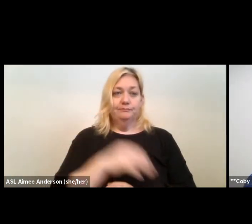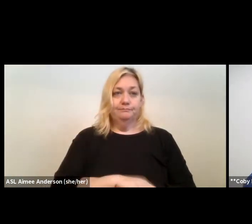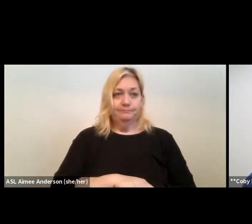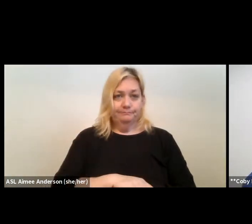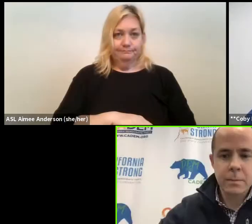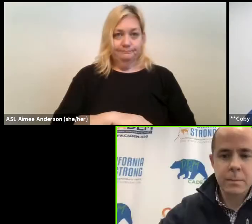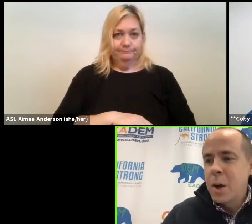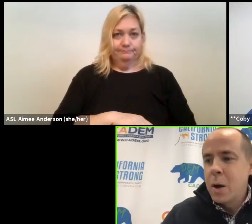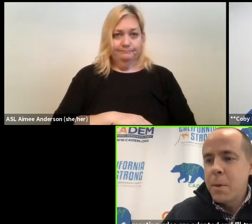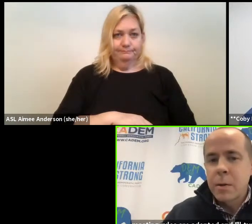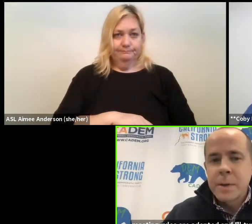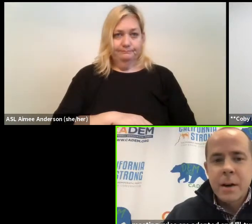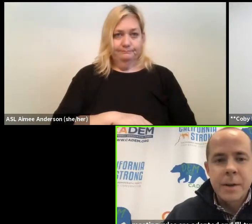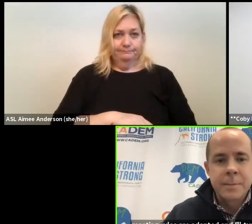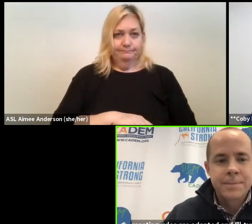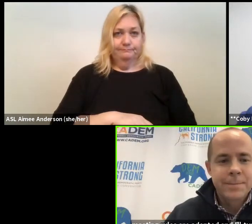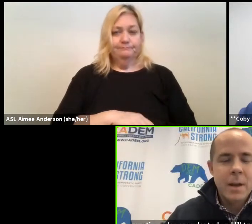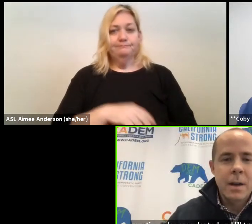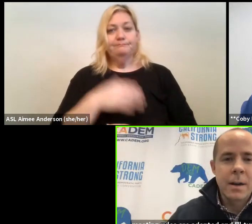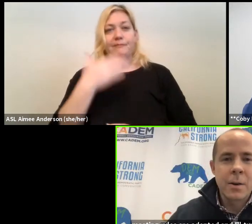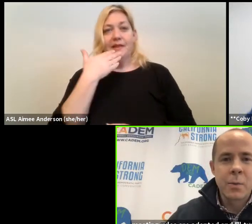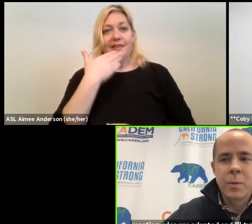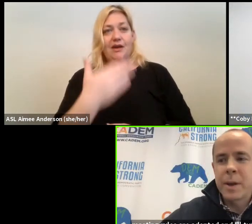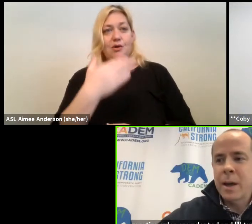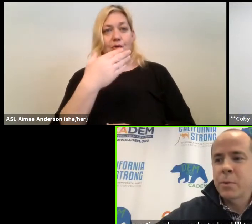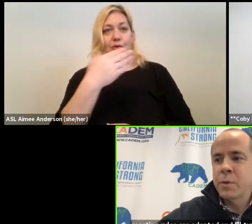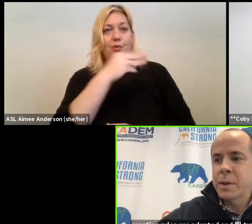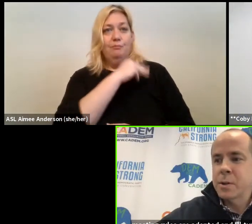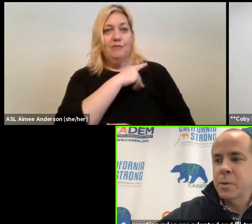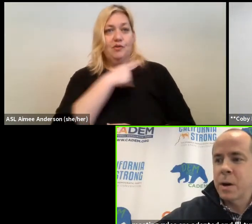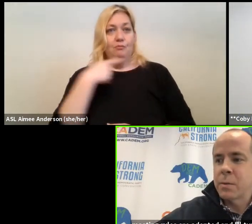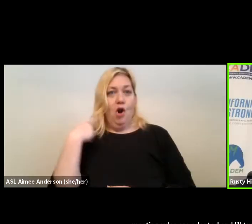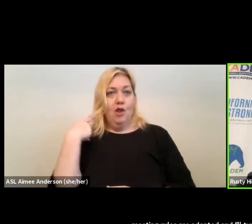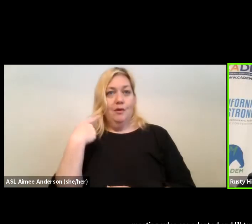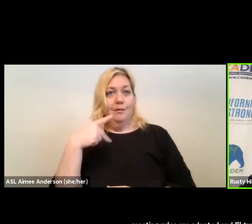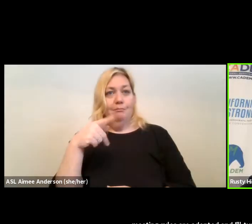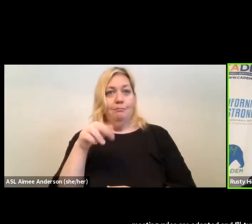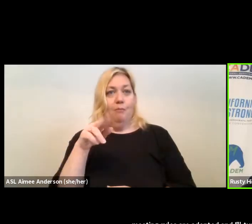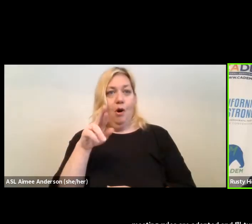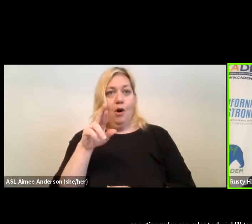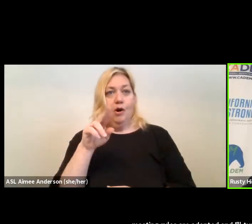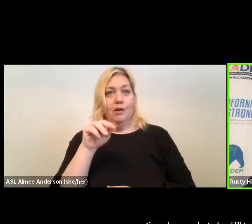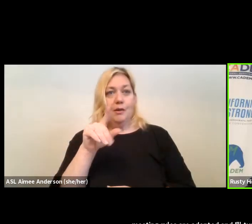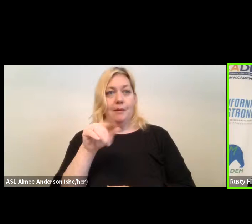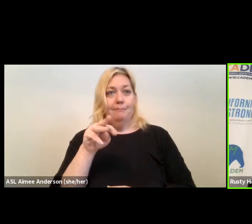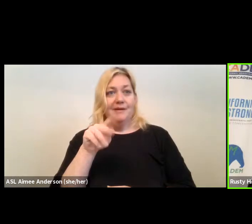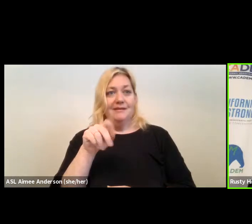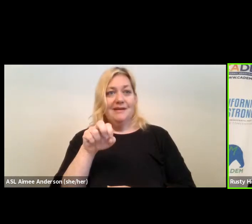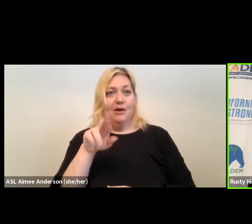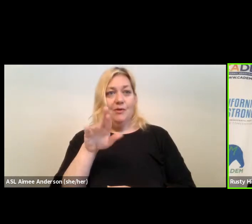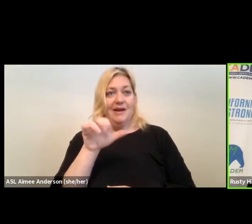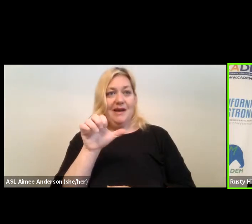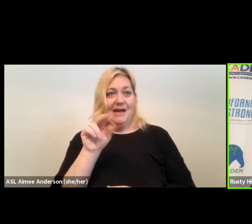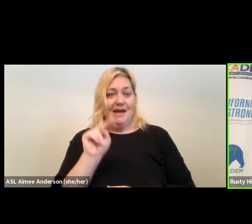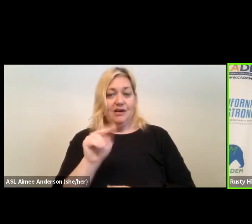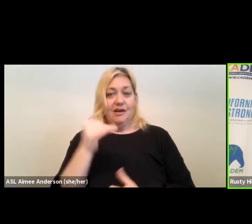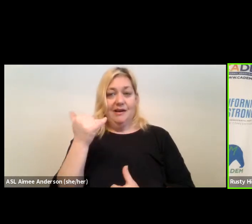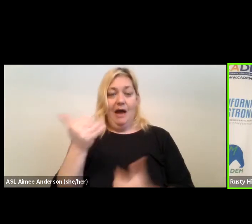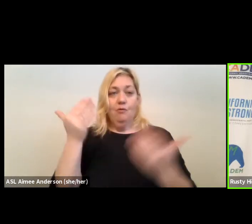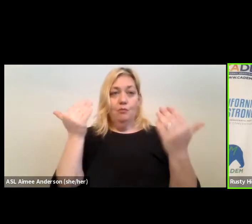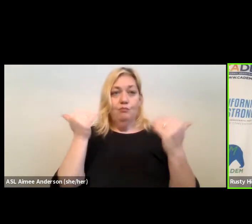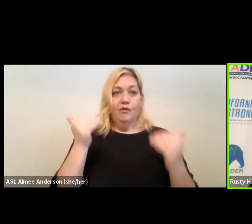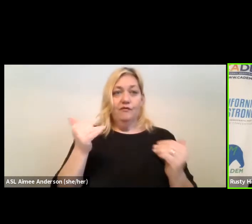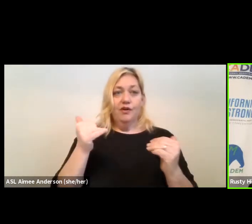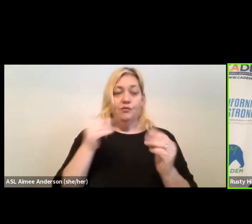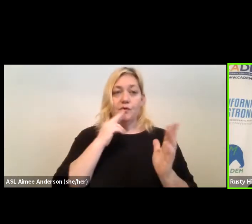you, Mr. Parliamentarian. We will now move into our reports of standing committees. We'll start with